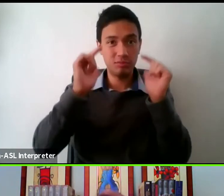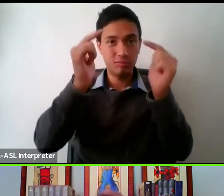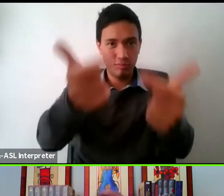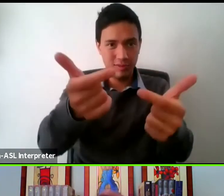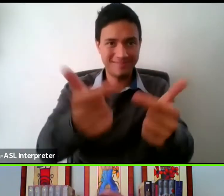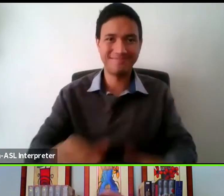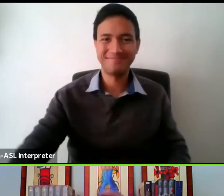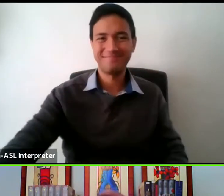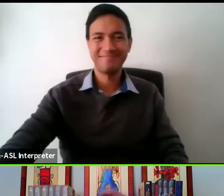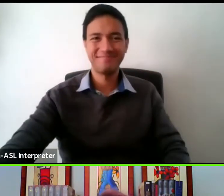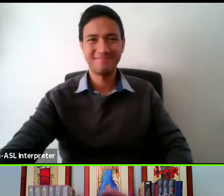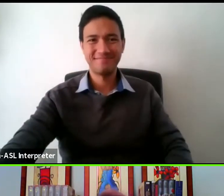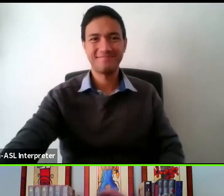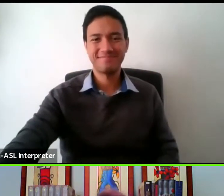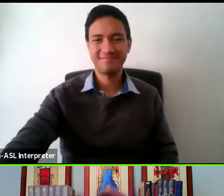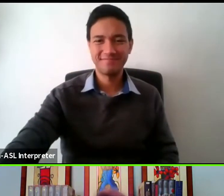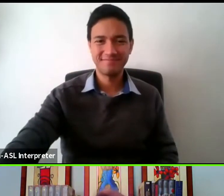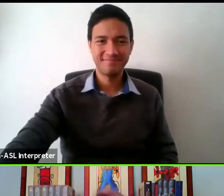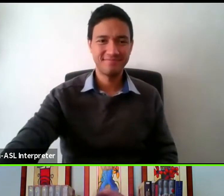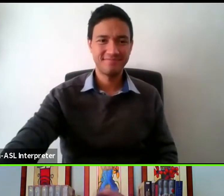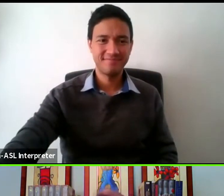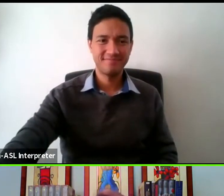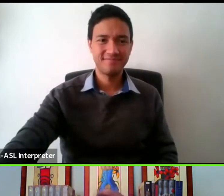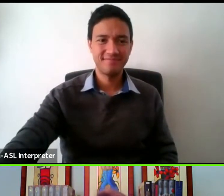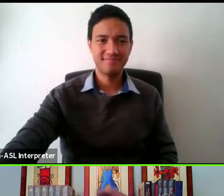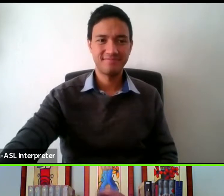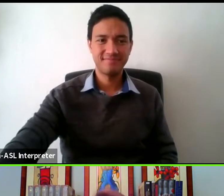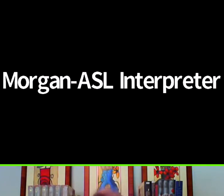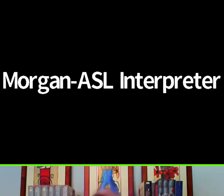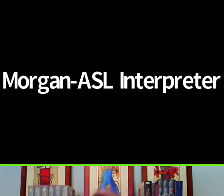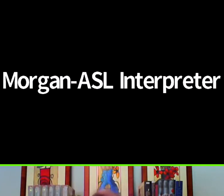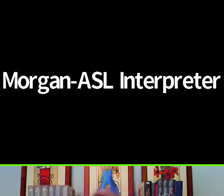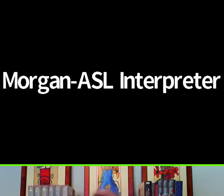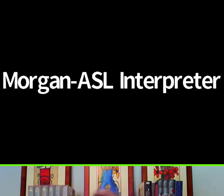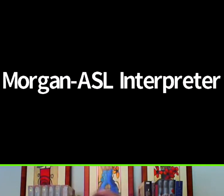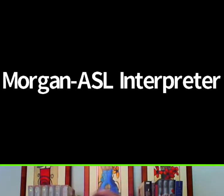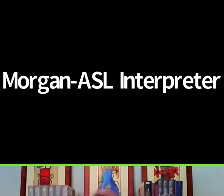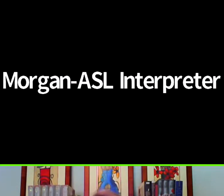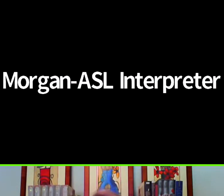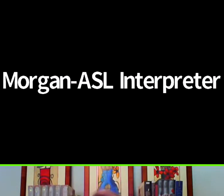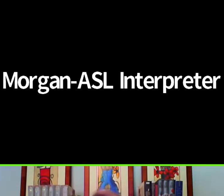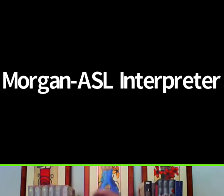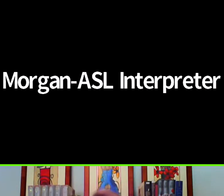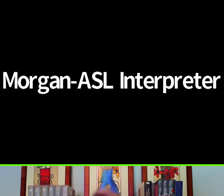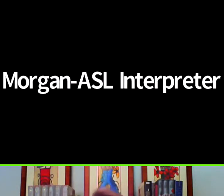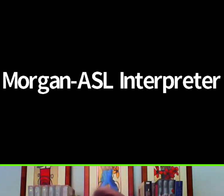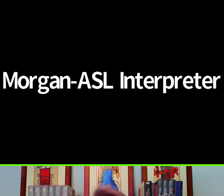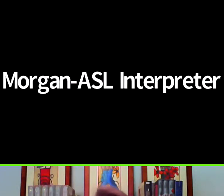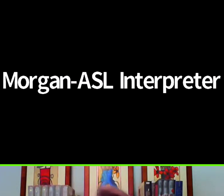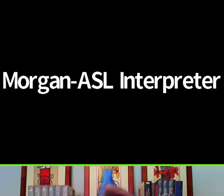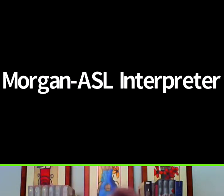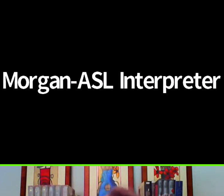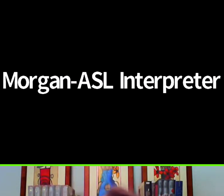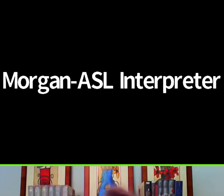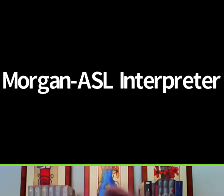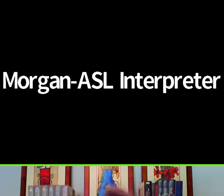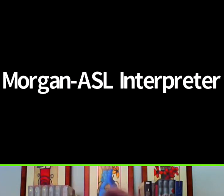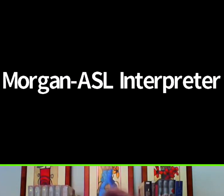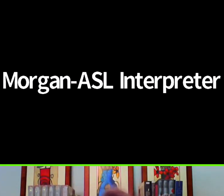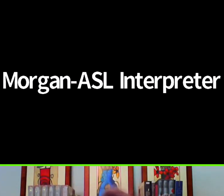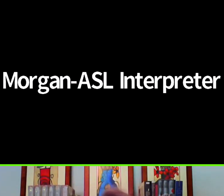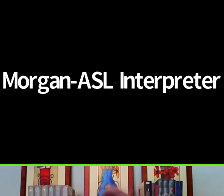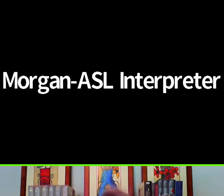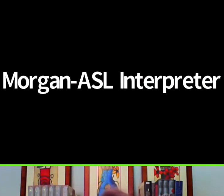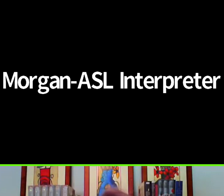Yes, thank you, Rajesh. So digital equity is a strategic priority for AARP. For those who are not familiar